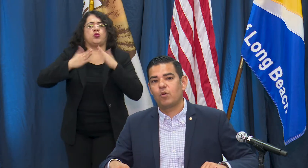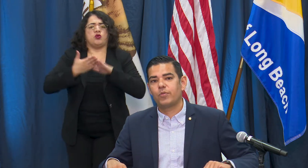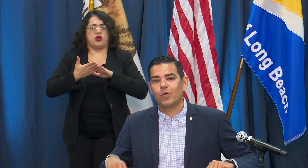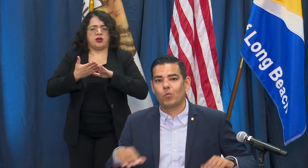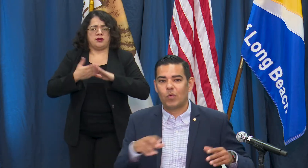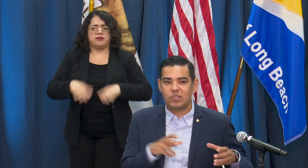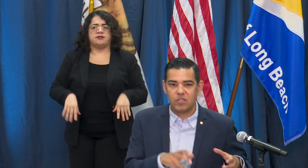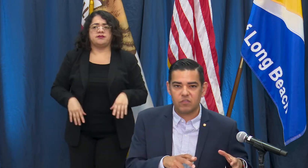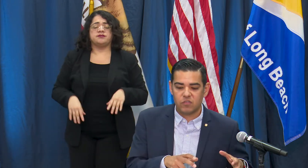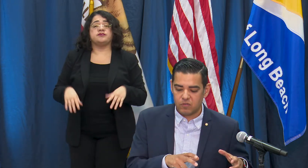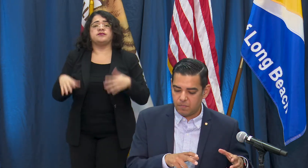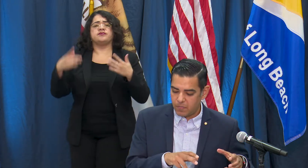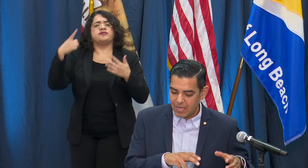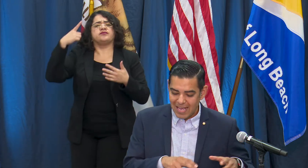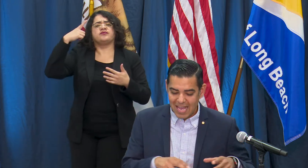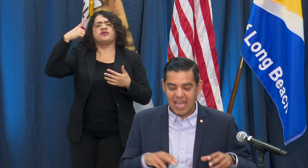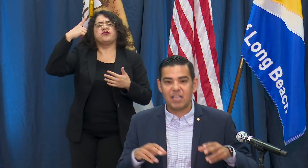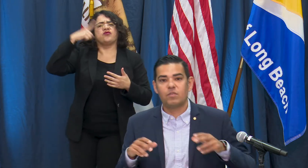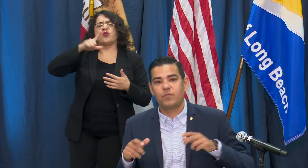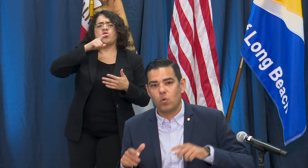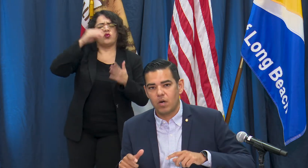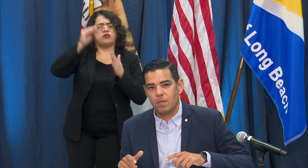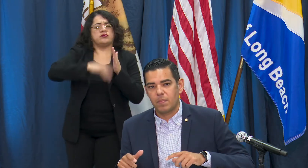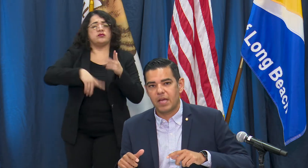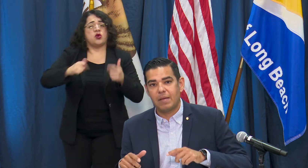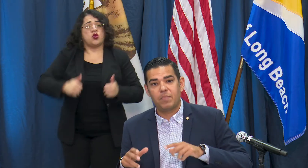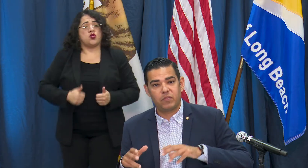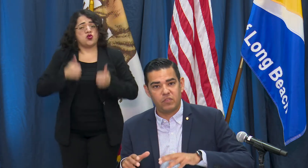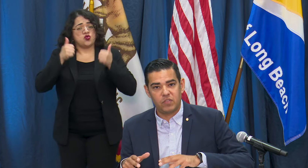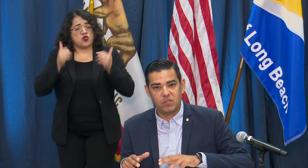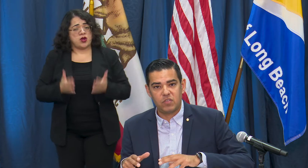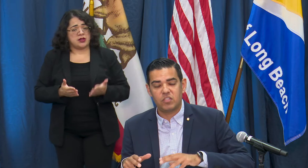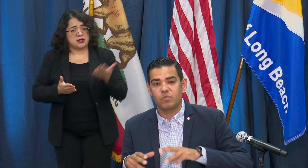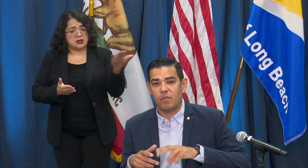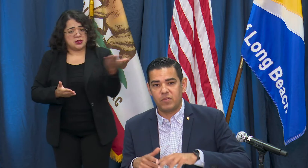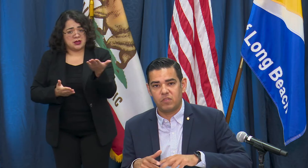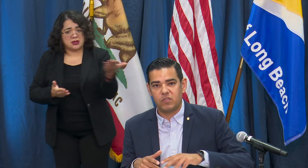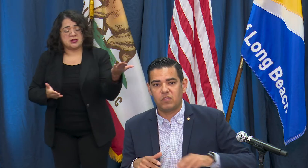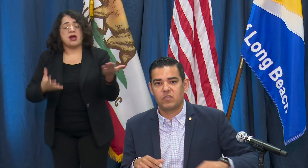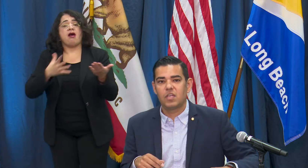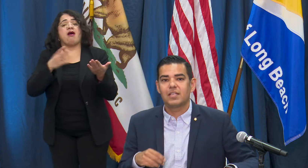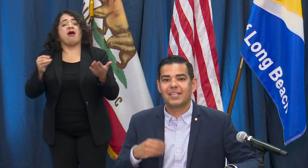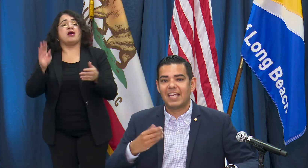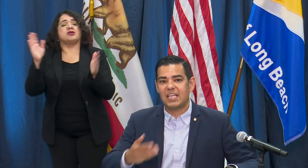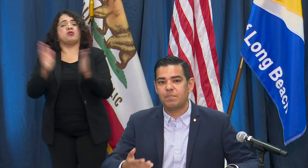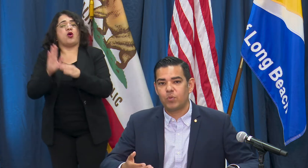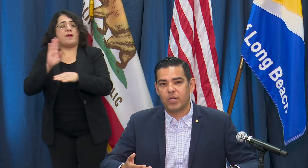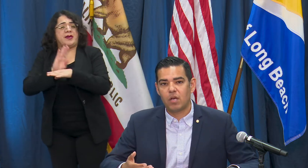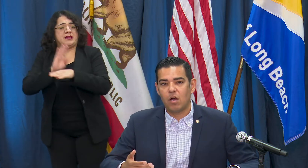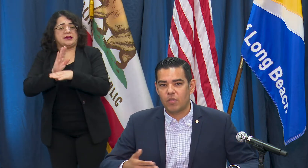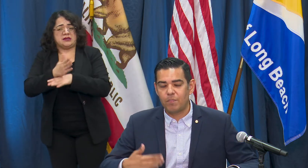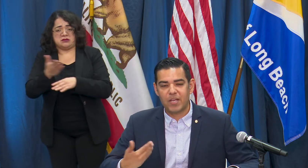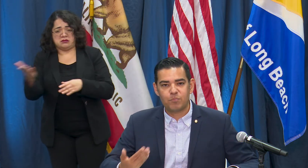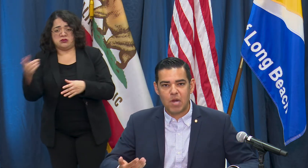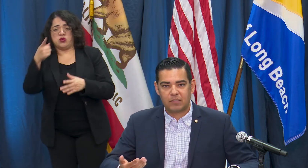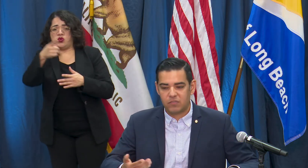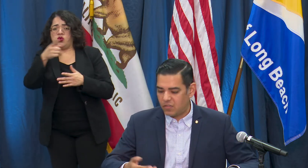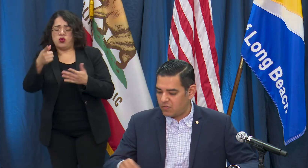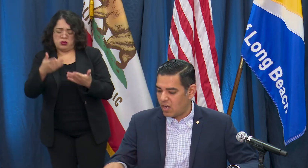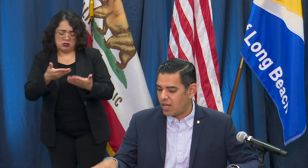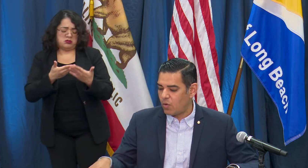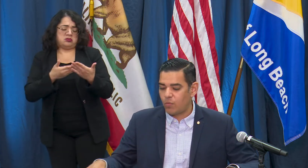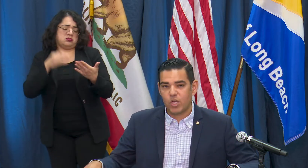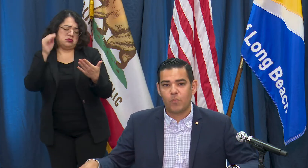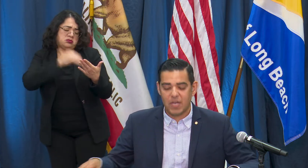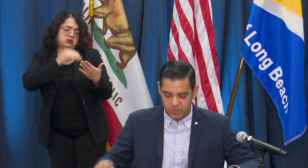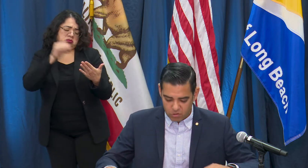for both residents and for businesses and small businesses to get input on the best practices